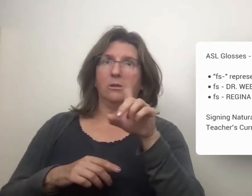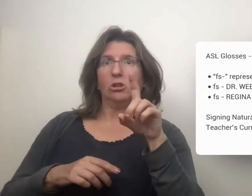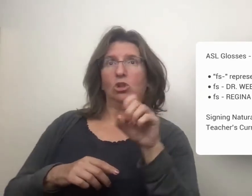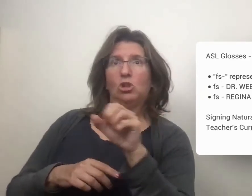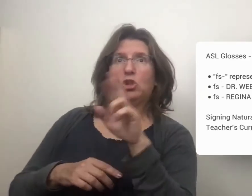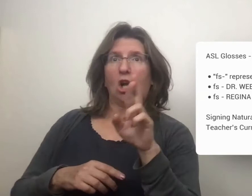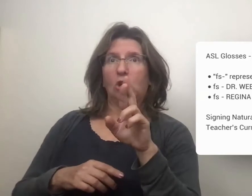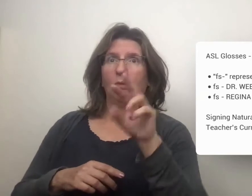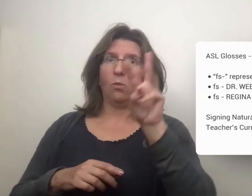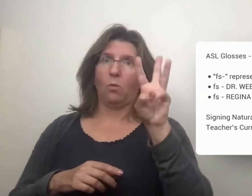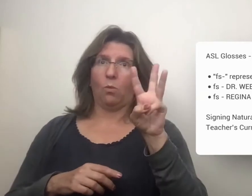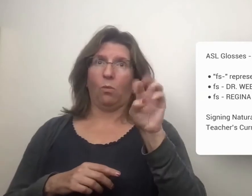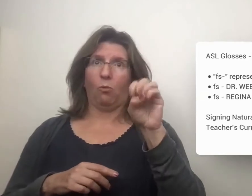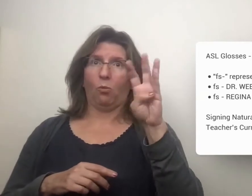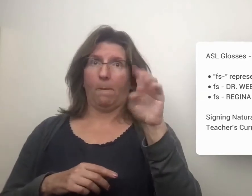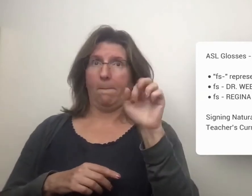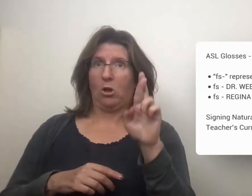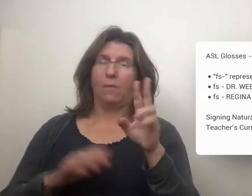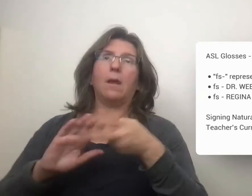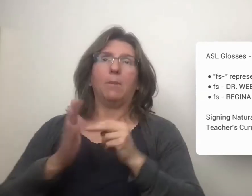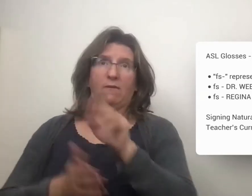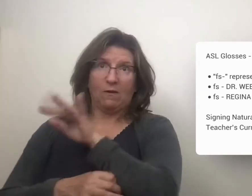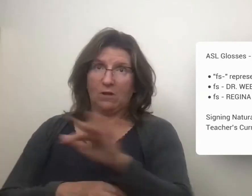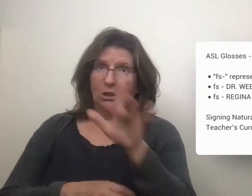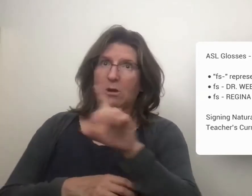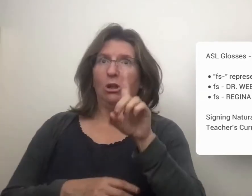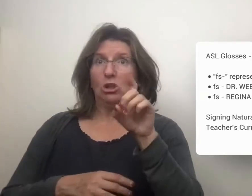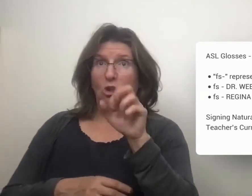So here I'm fingerspelling my name, Dr. Weber.